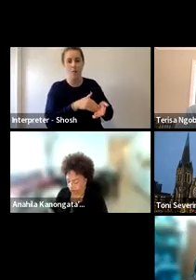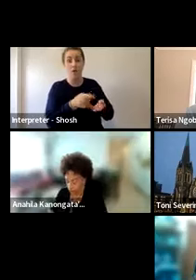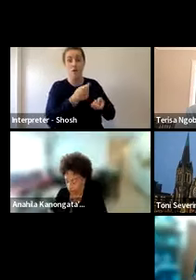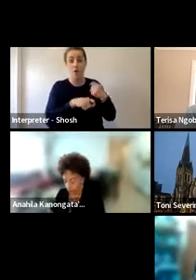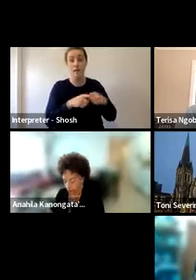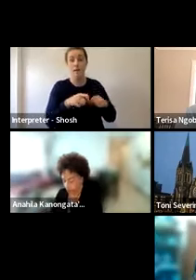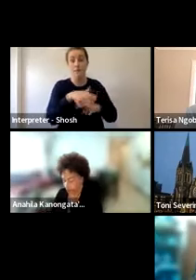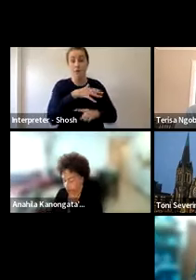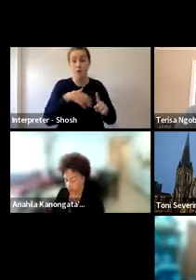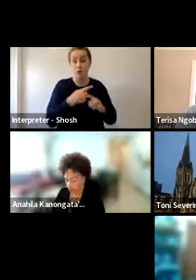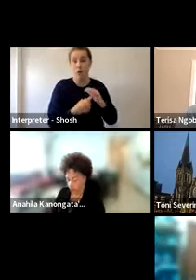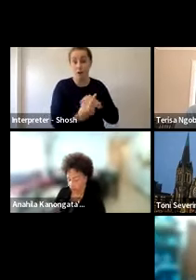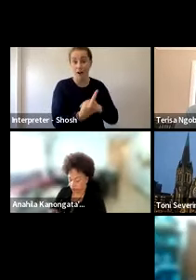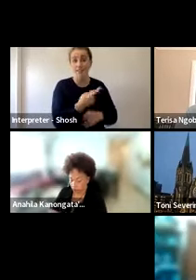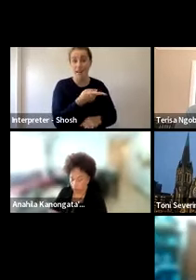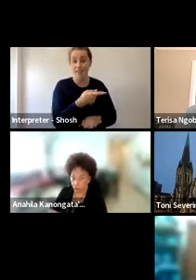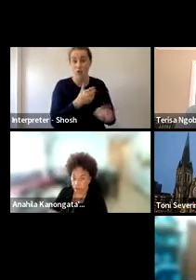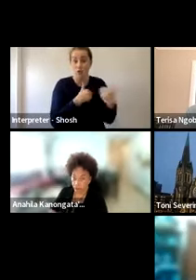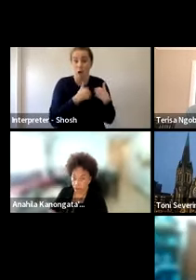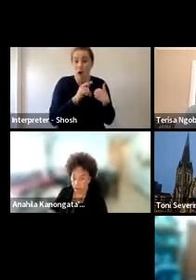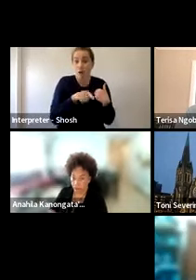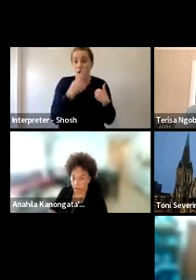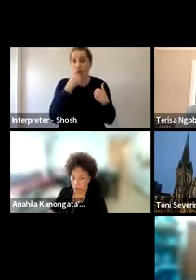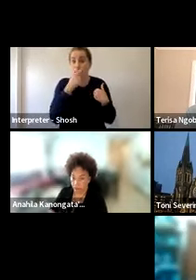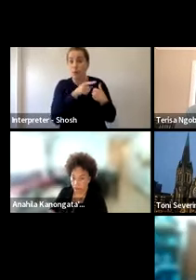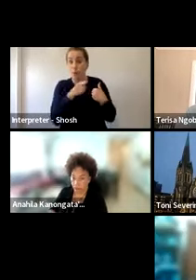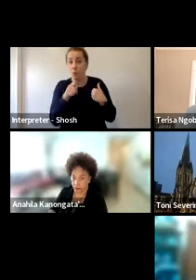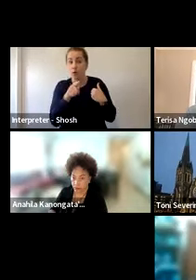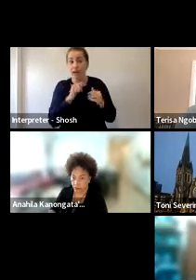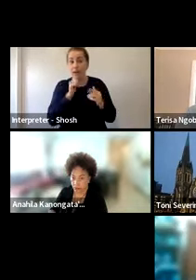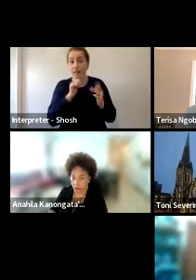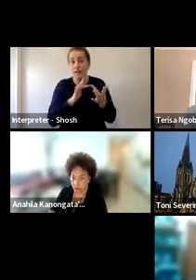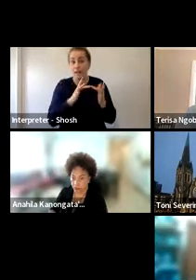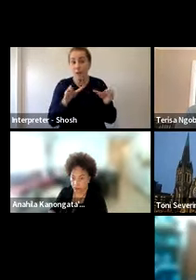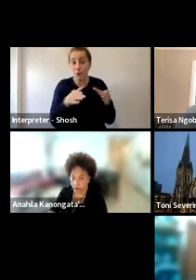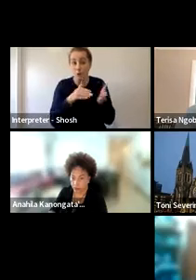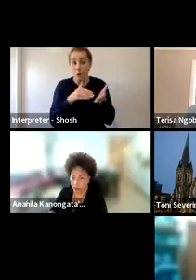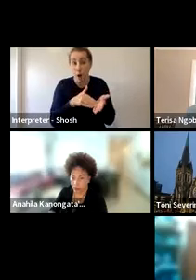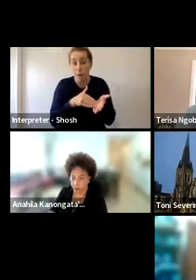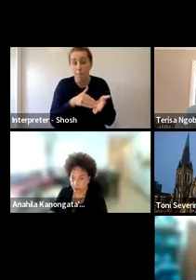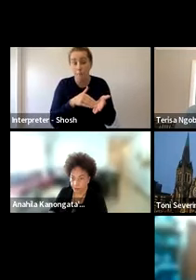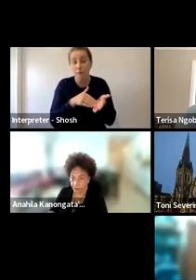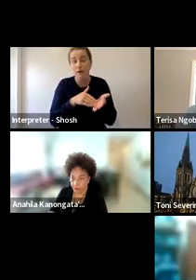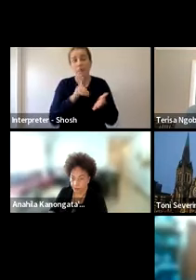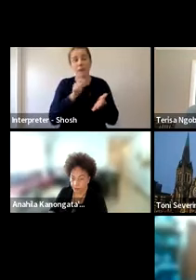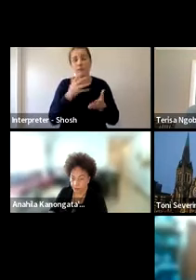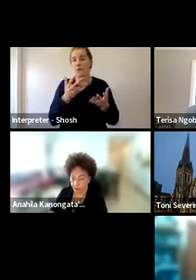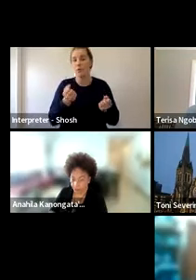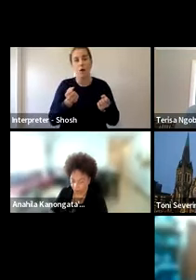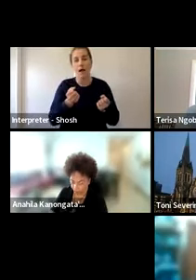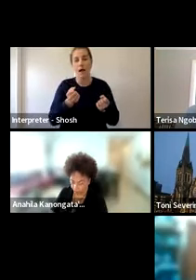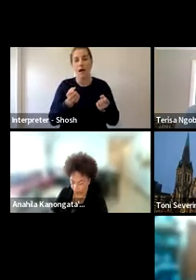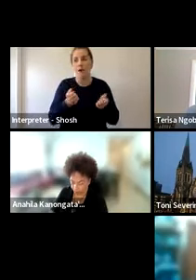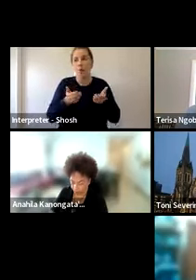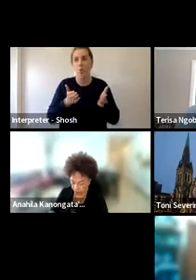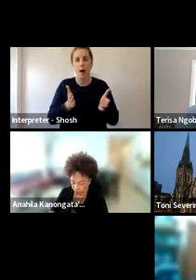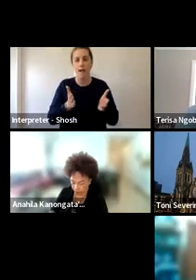socially isolated and rely on others if they've got a network of people to actually help them. But if we don't have a means